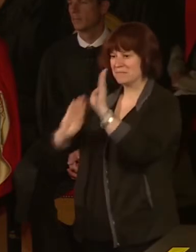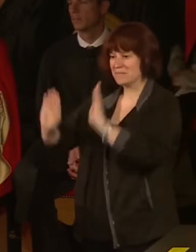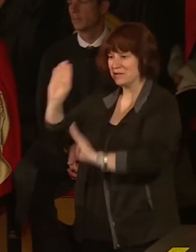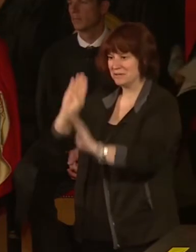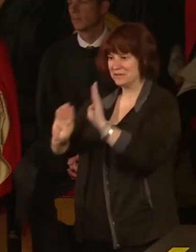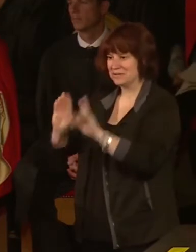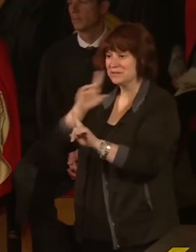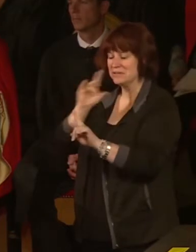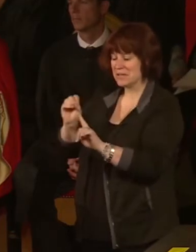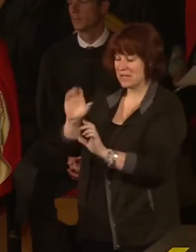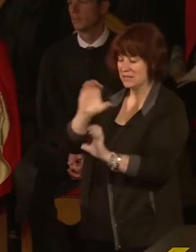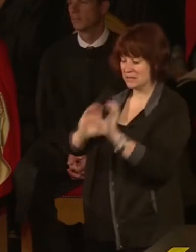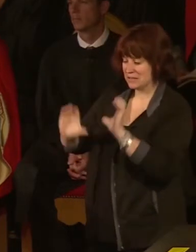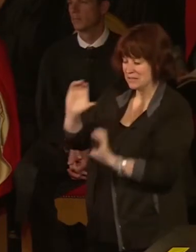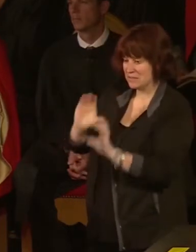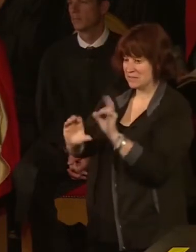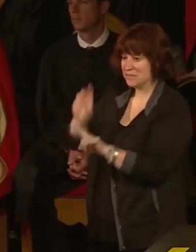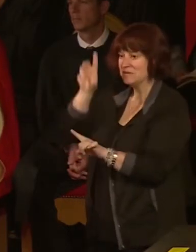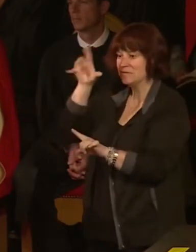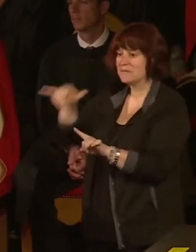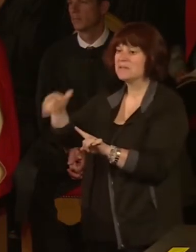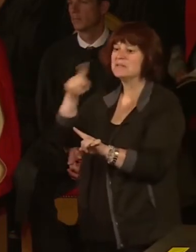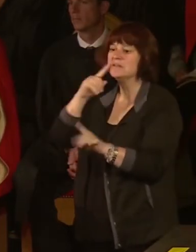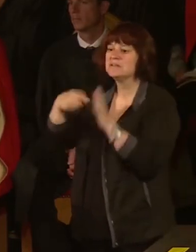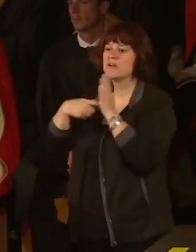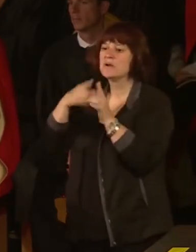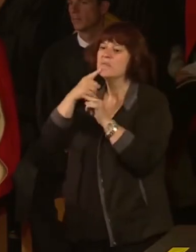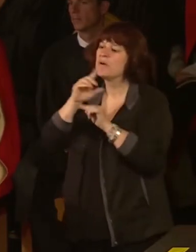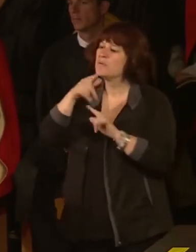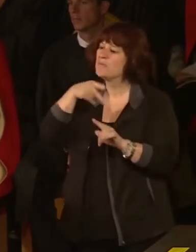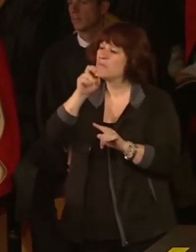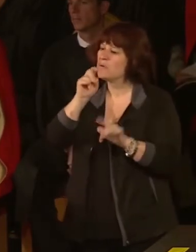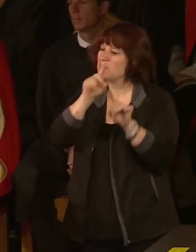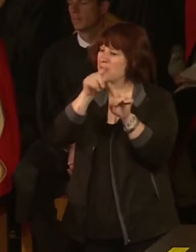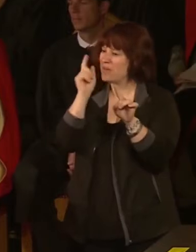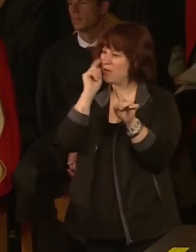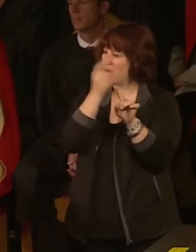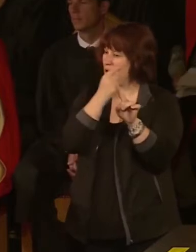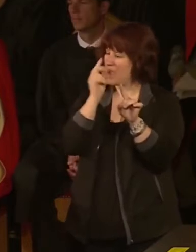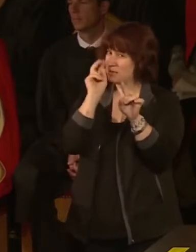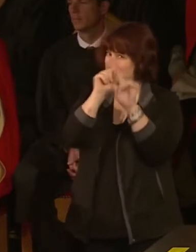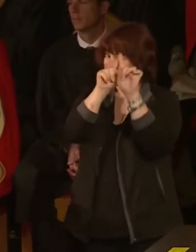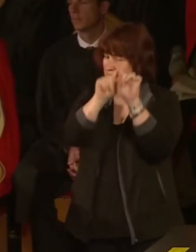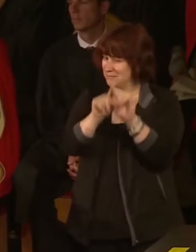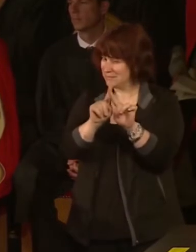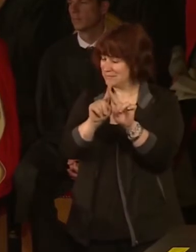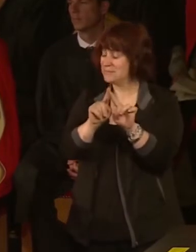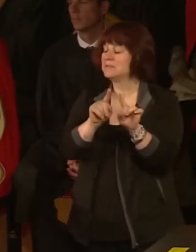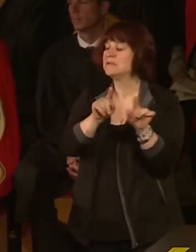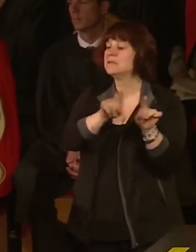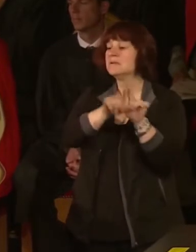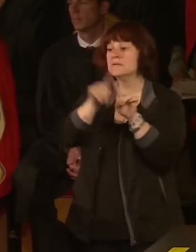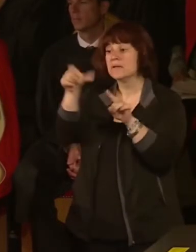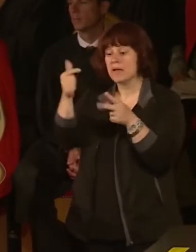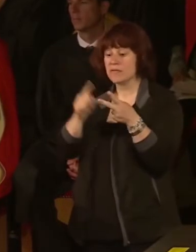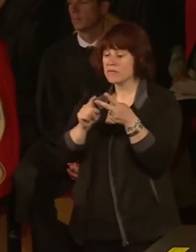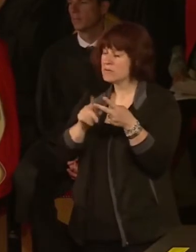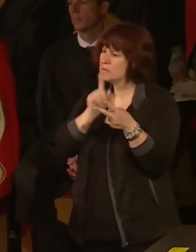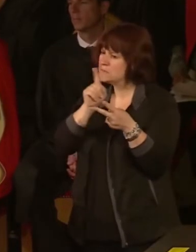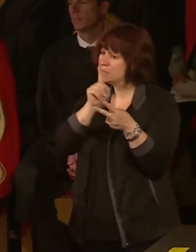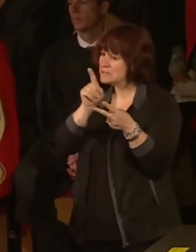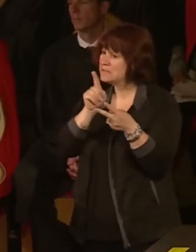of Biochemistry and Physiology called The Spectral Sensitivity of a Polar Bear. And the second, possibly